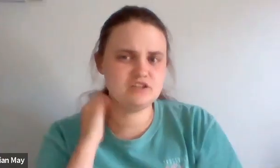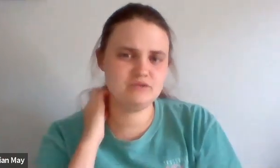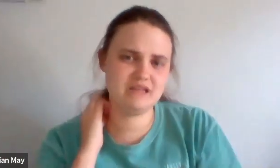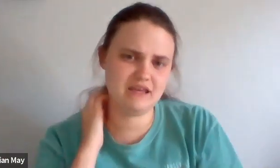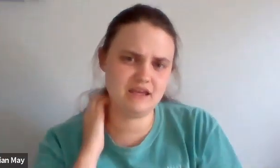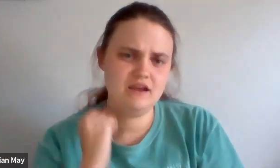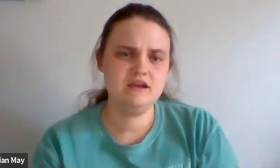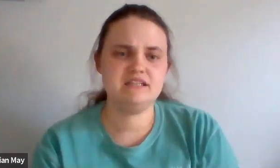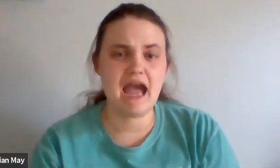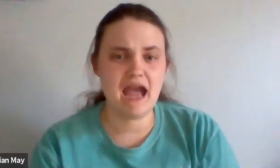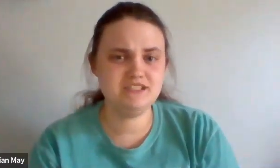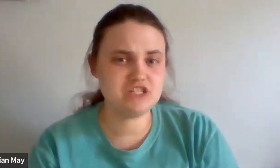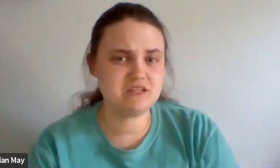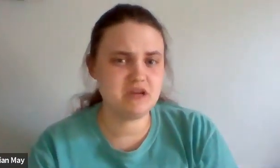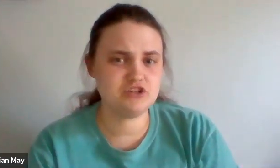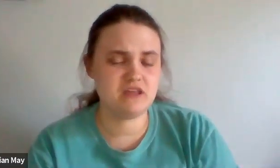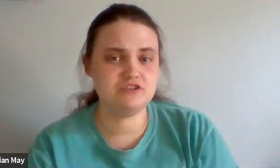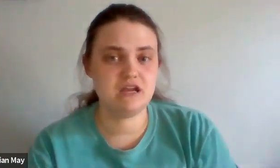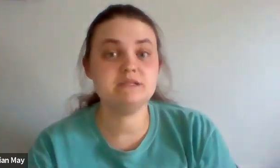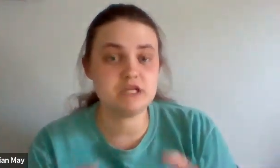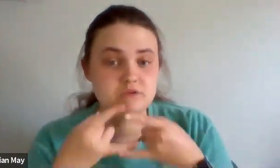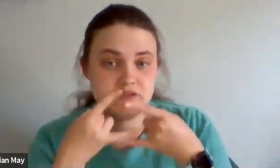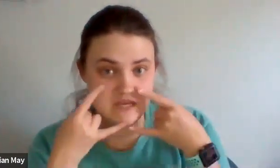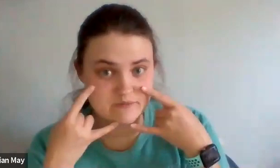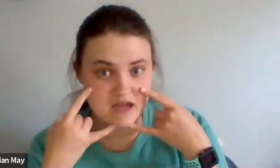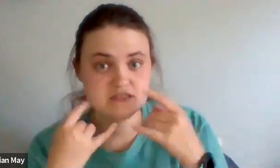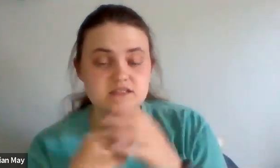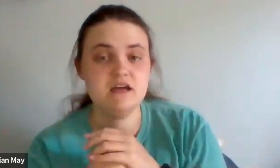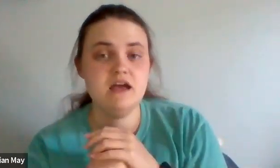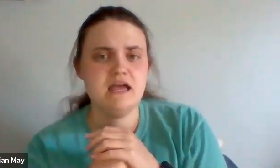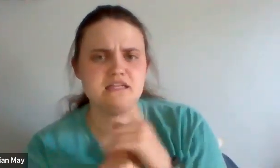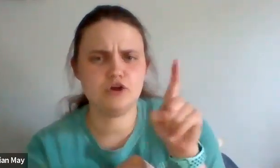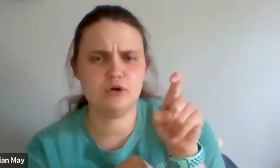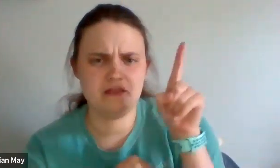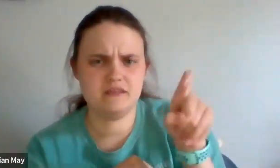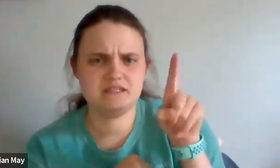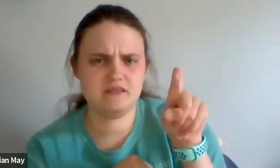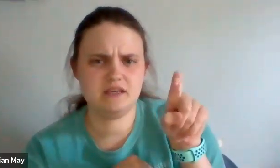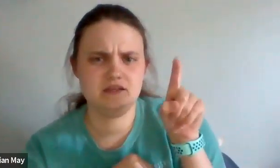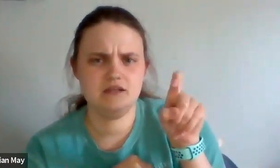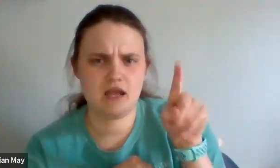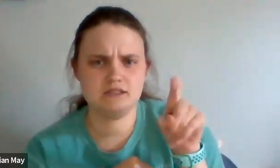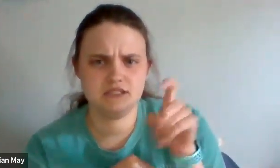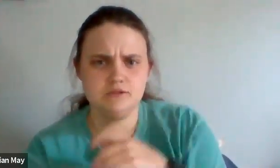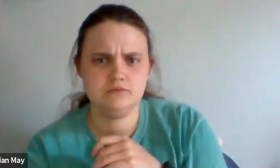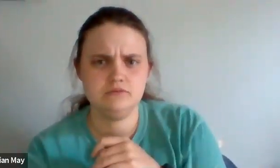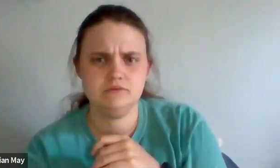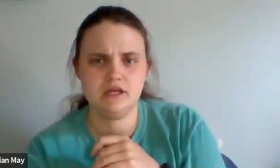to a kid to add just to make sure they understand, especially with the face masks, is I'll go like this at the end, ask you. Like,